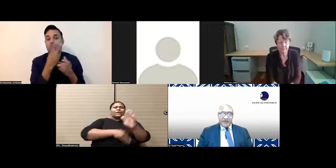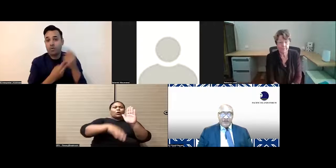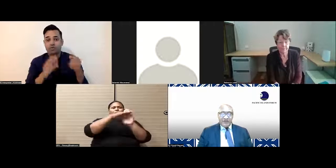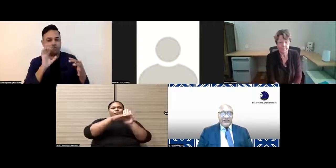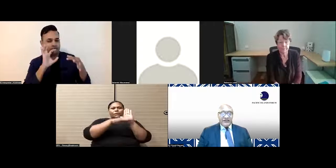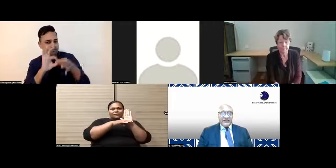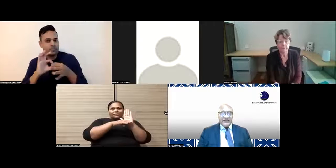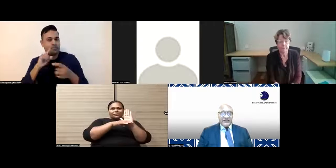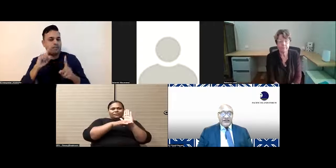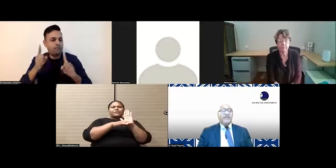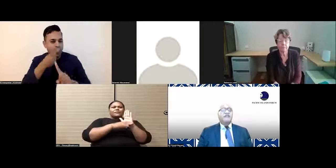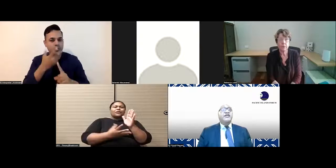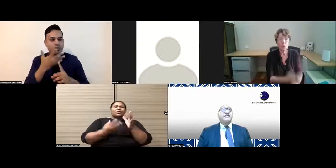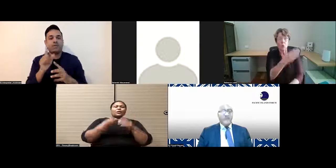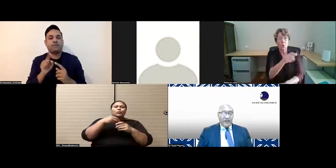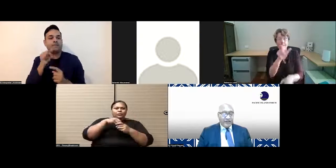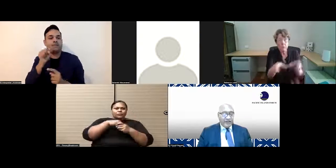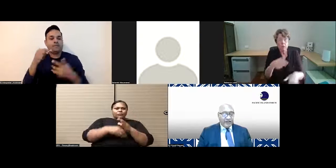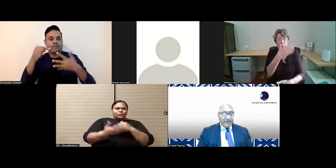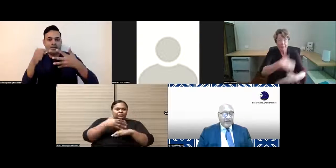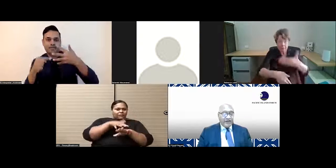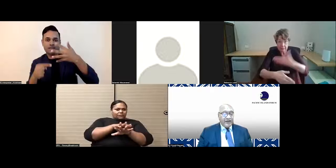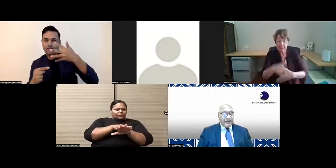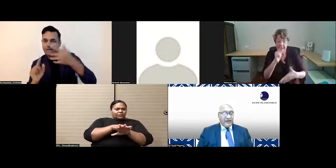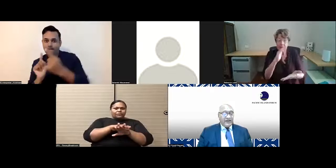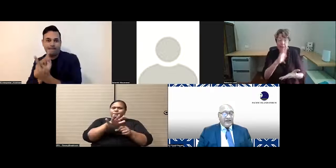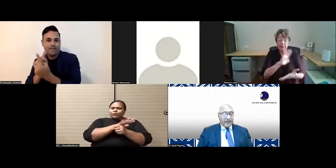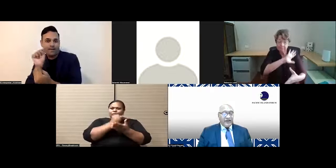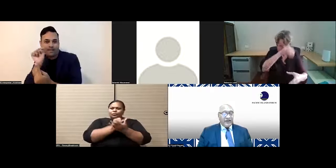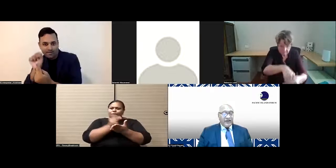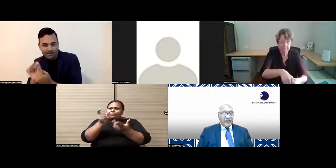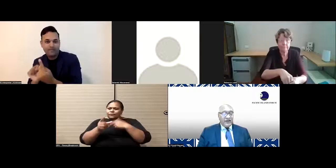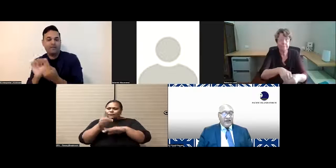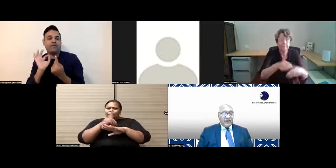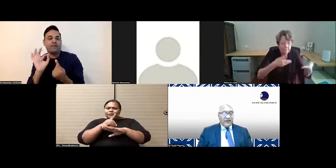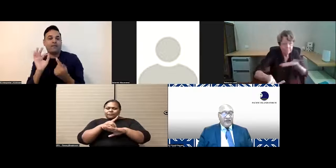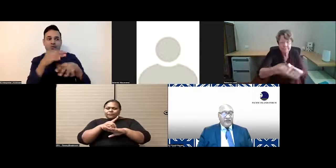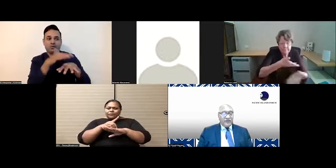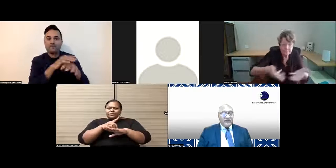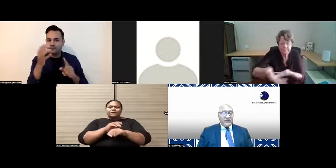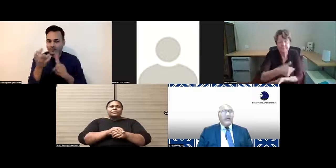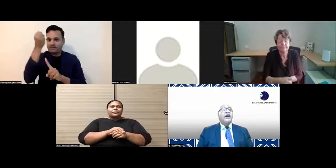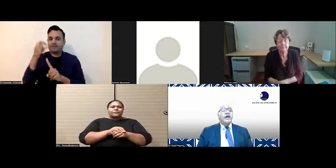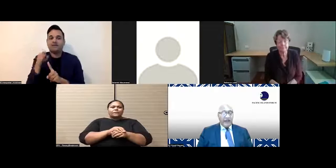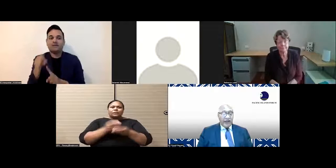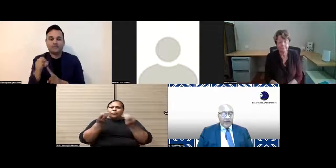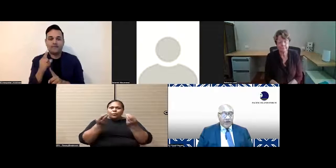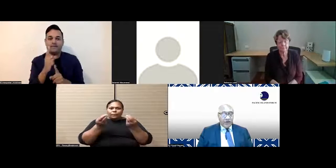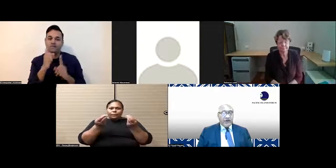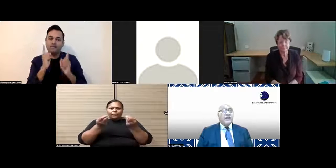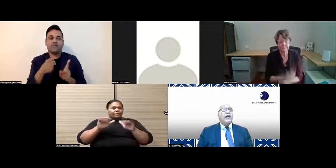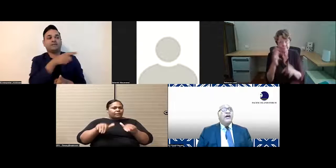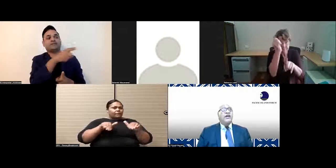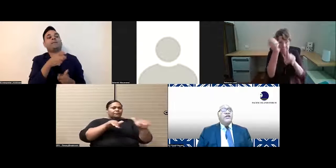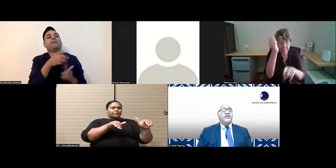with disabilities can meaningfully participate effectively and contribute and